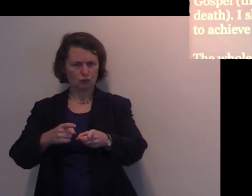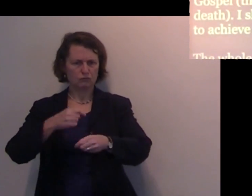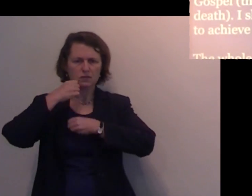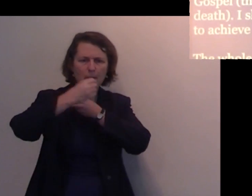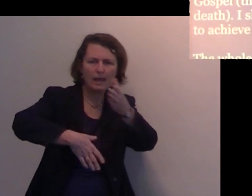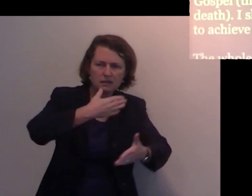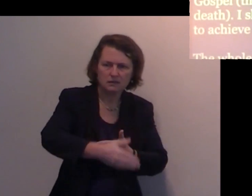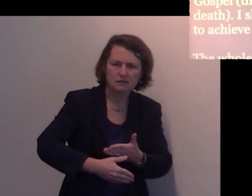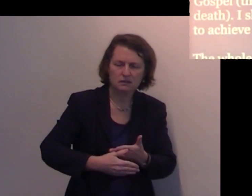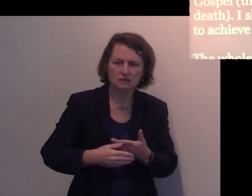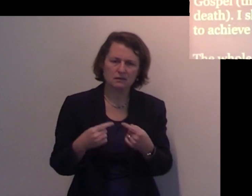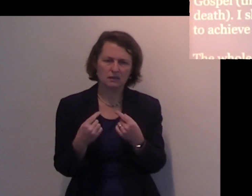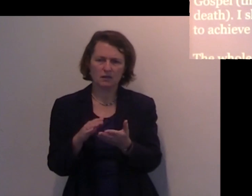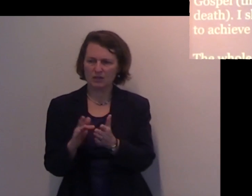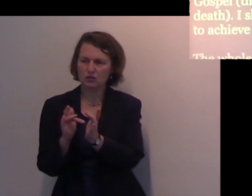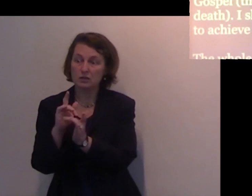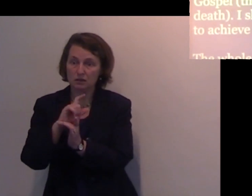the message about Jesus' death.